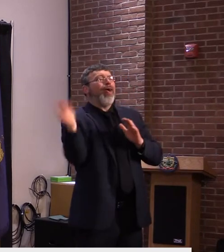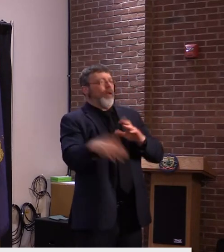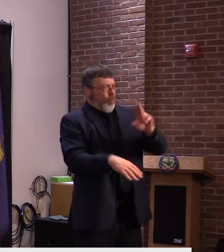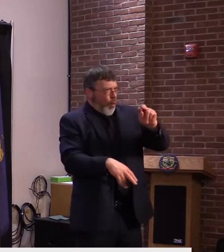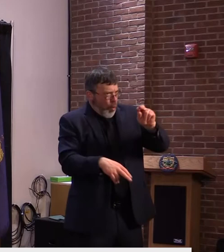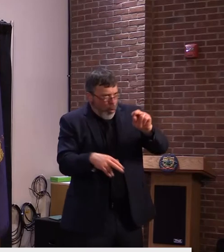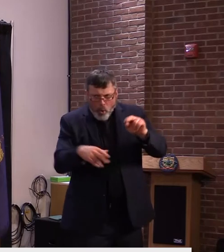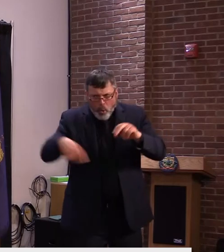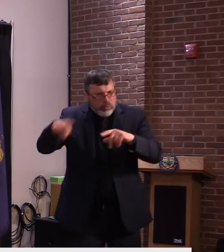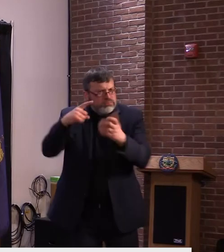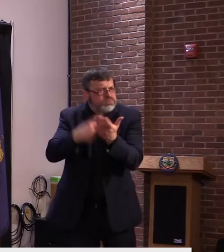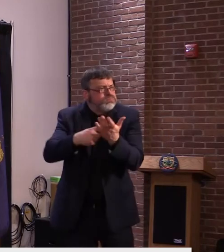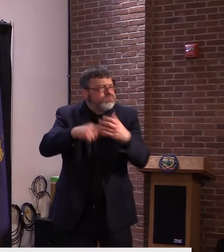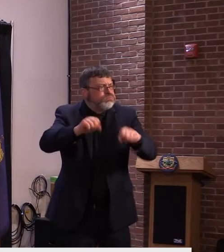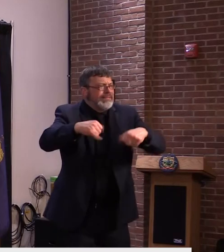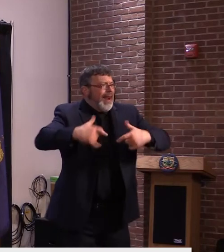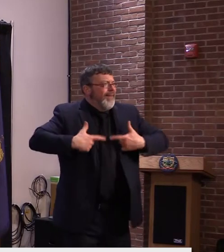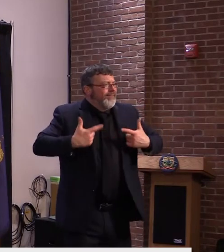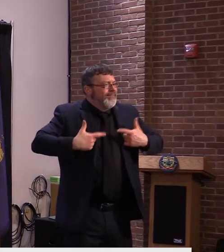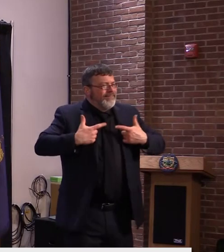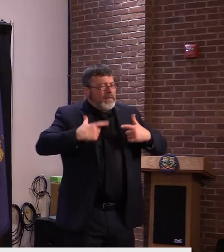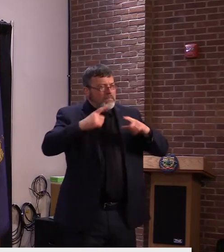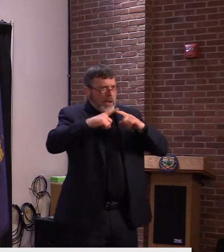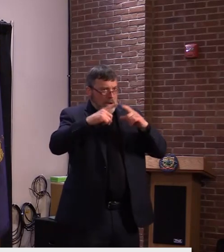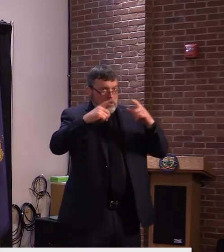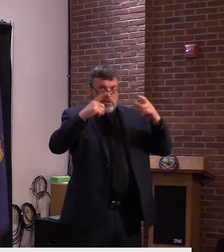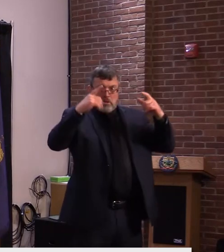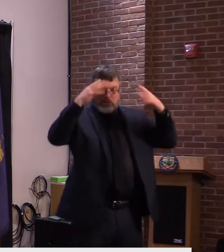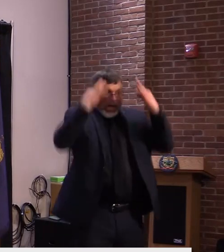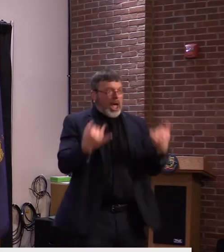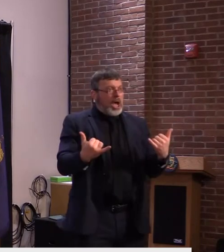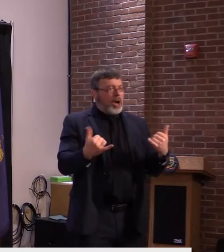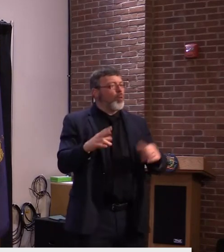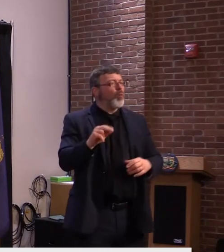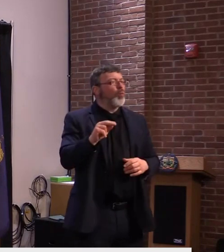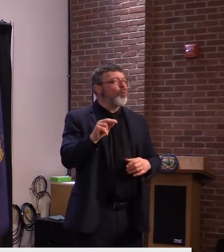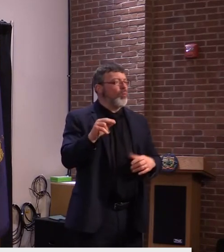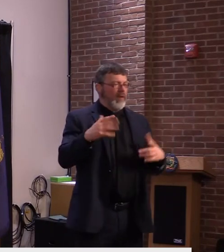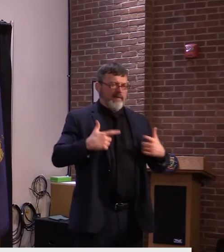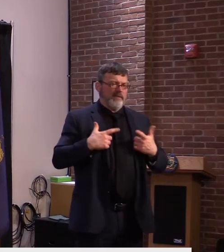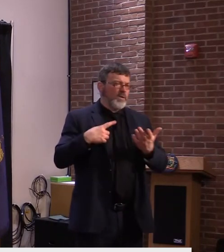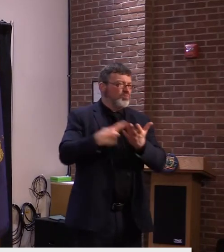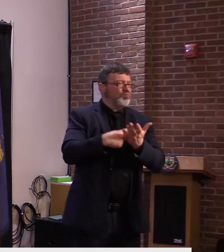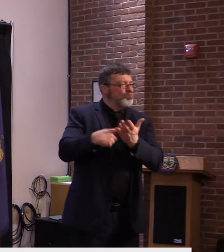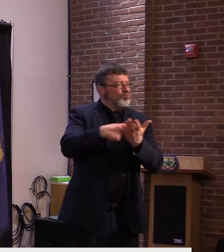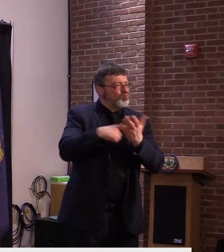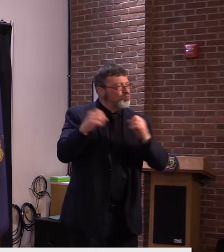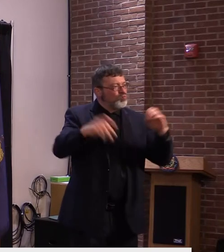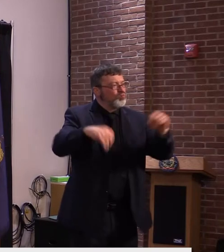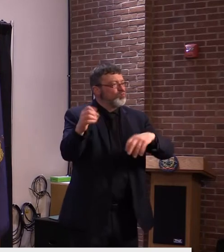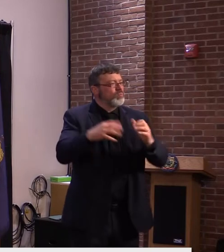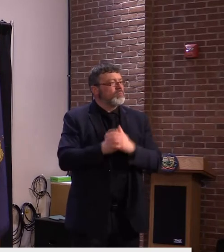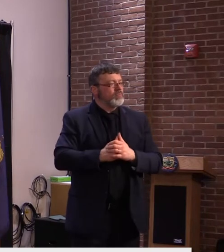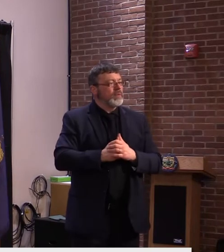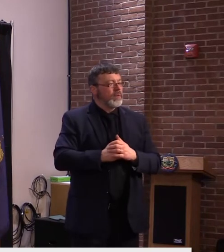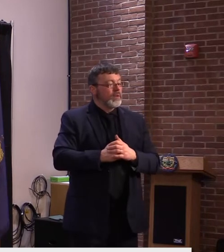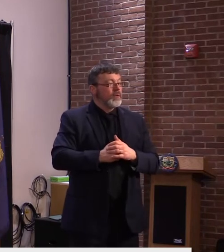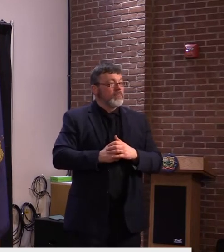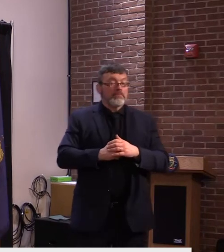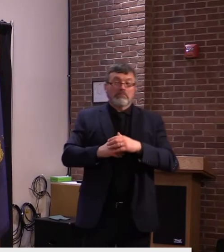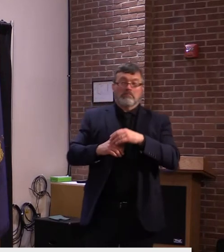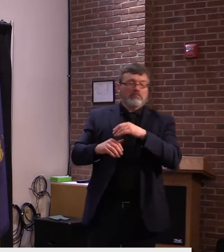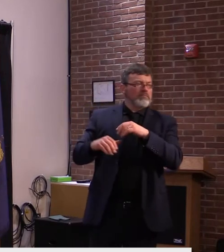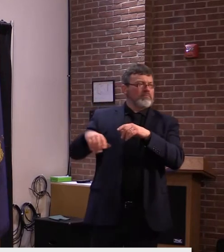urgent matter at this point in time. So is this, are we looking at possibly a discussion of it, like an